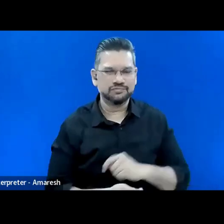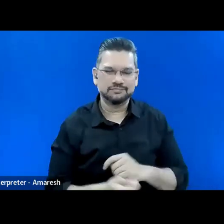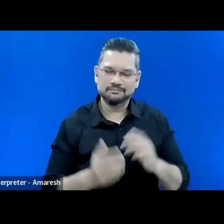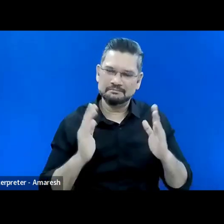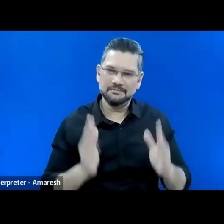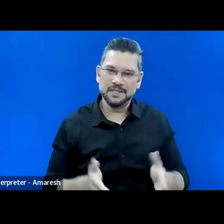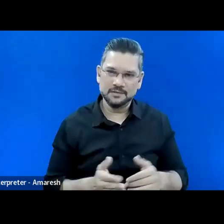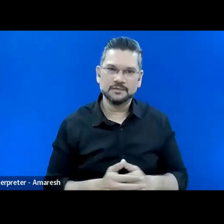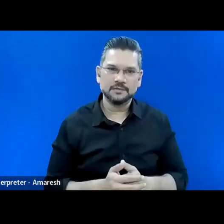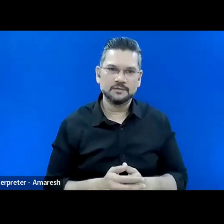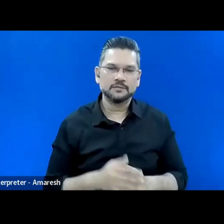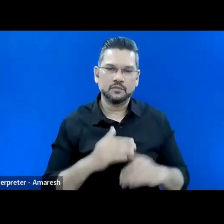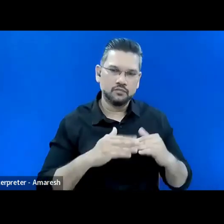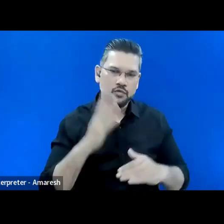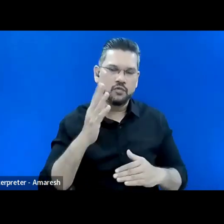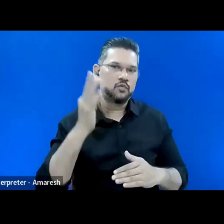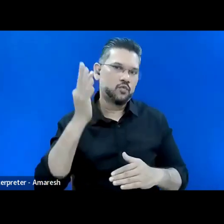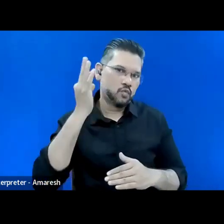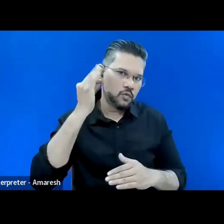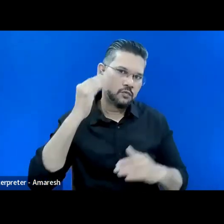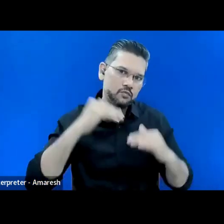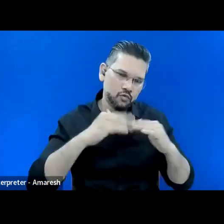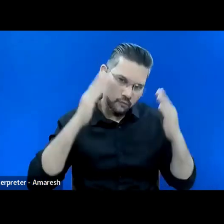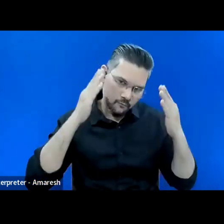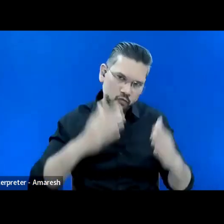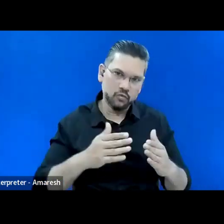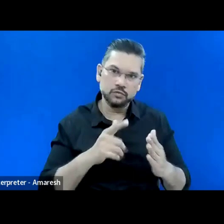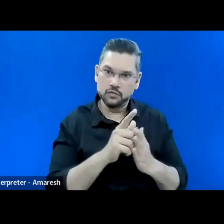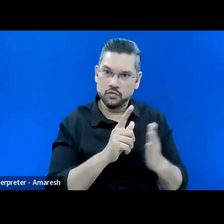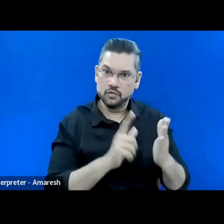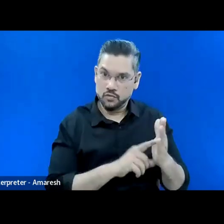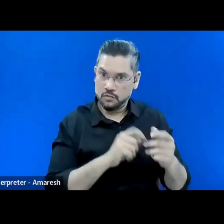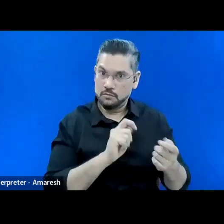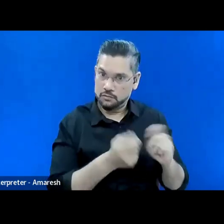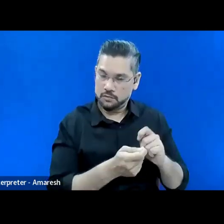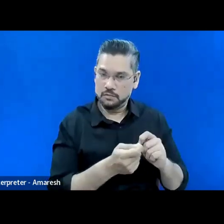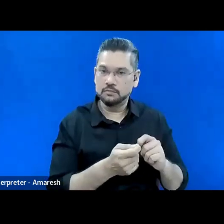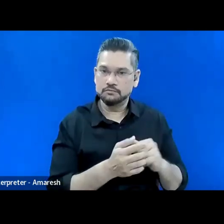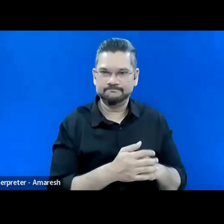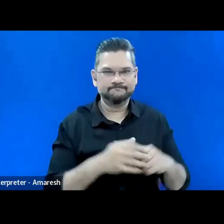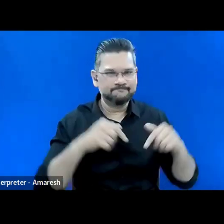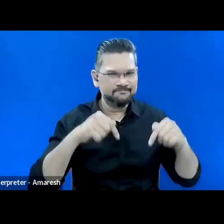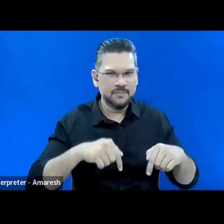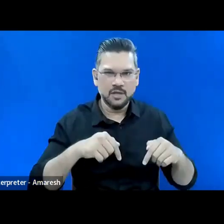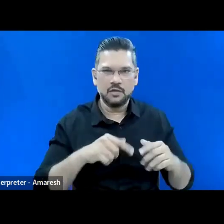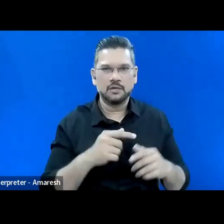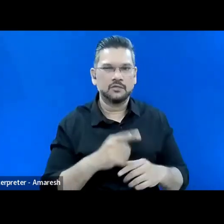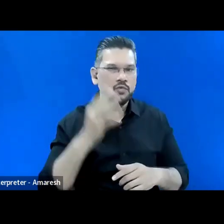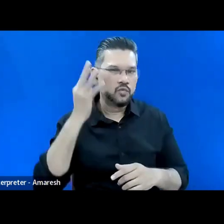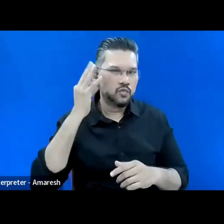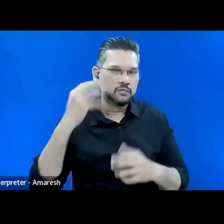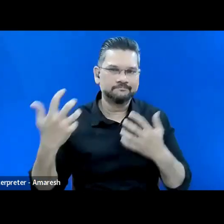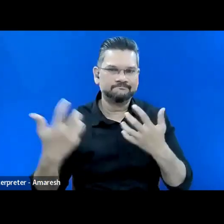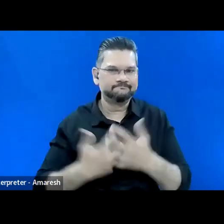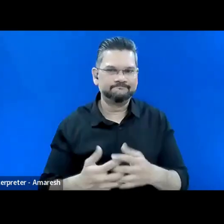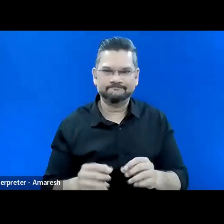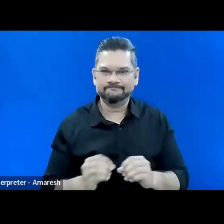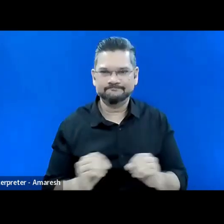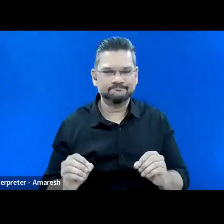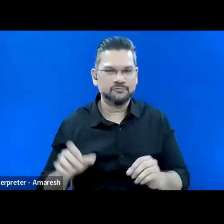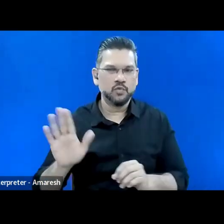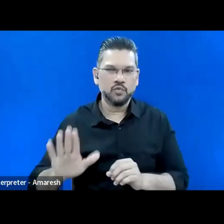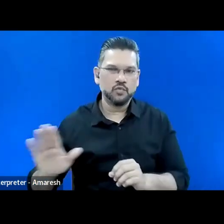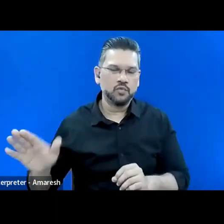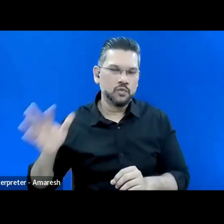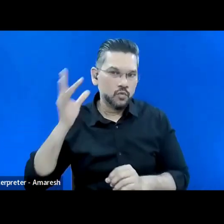reform is beneficial for all people, because currently it is not women-friendly and it's definitely not sensitive to the needs and